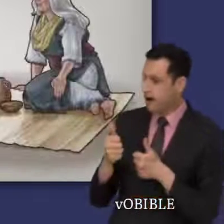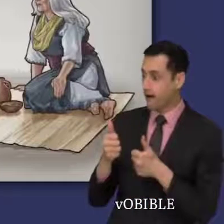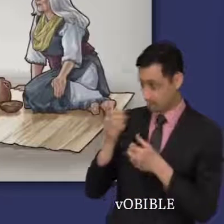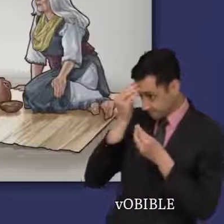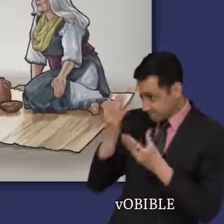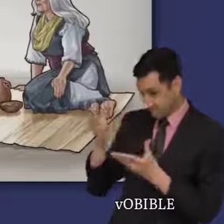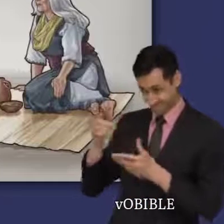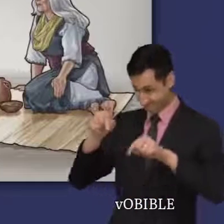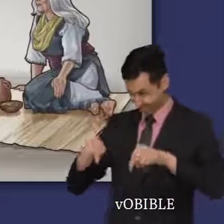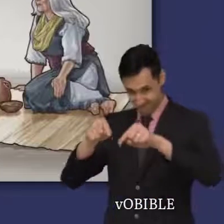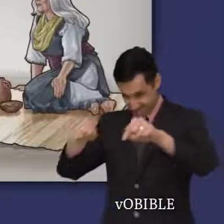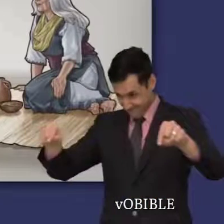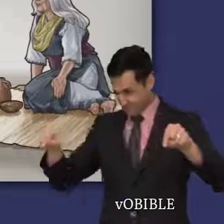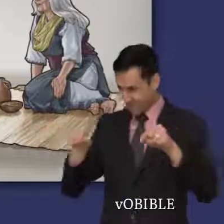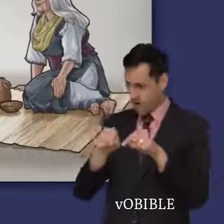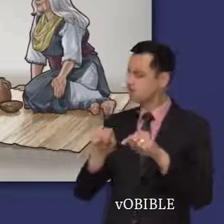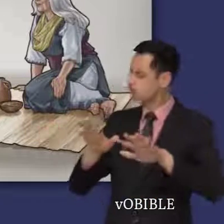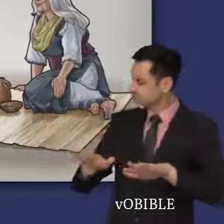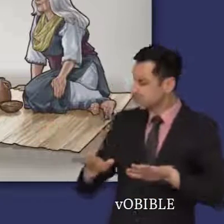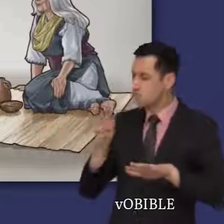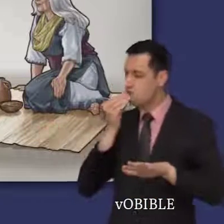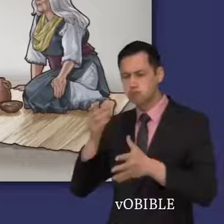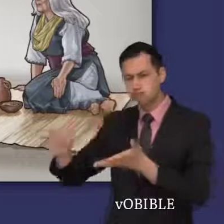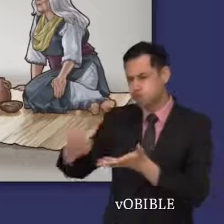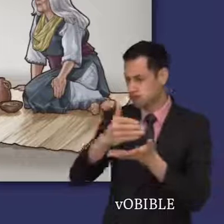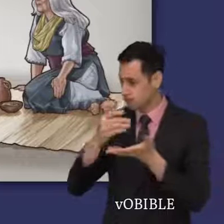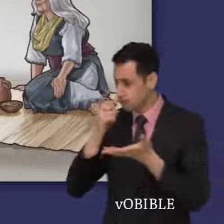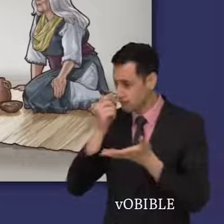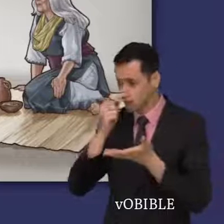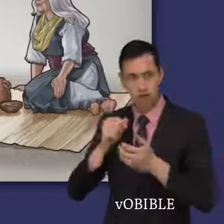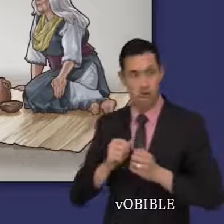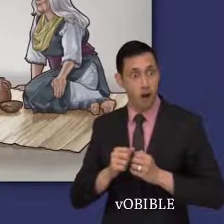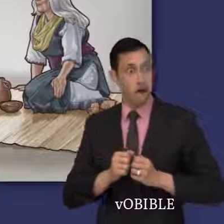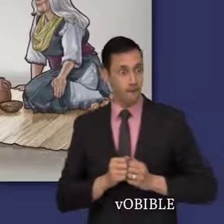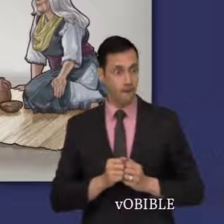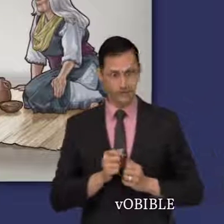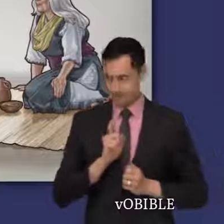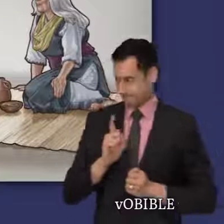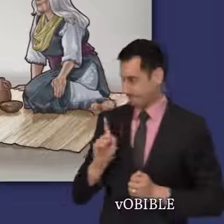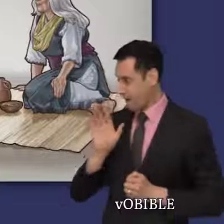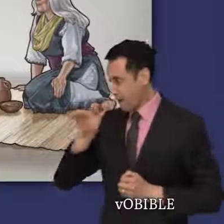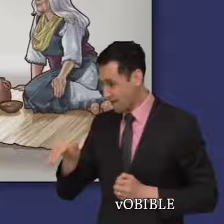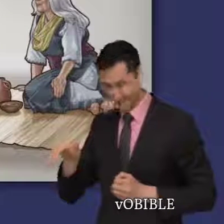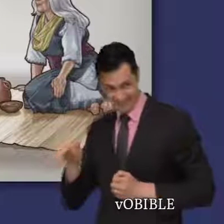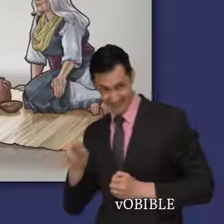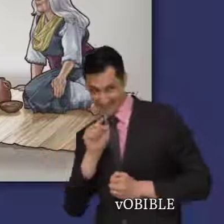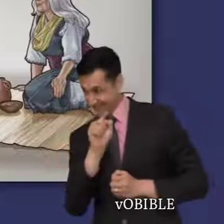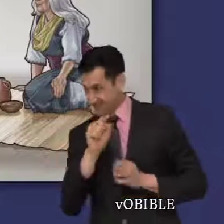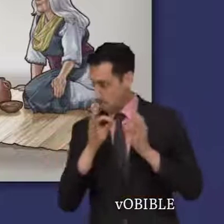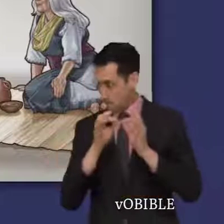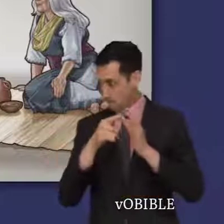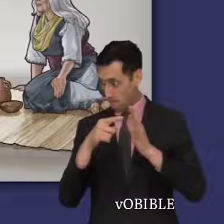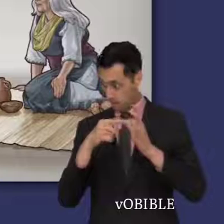tells Naomi that she had gleaned in the fields of a man named Boaz, Naomi says, "The man is related to us.